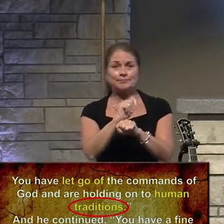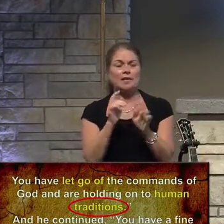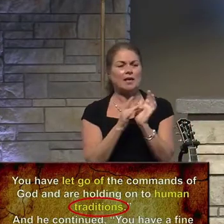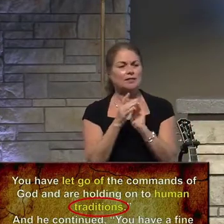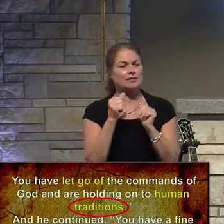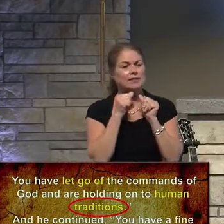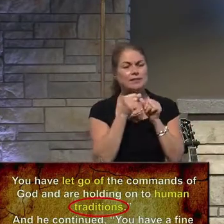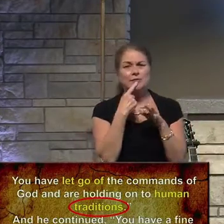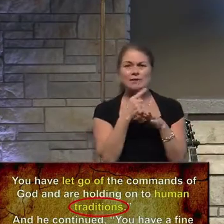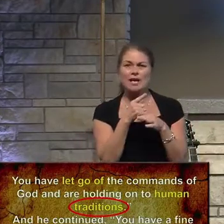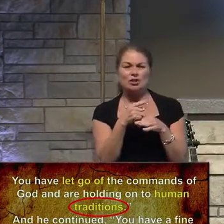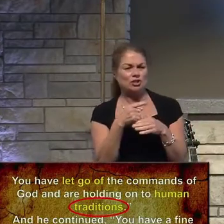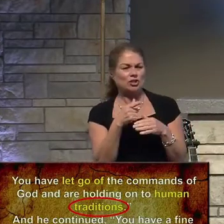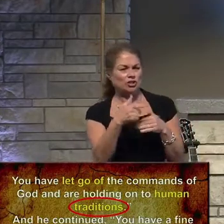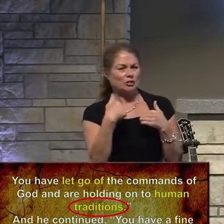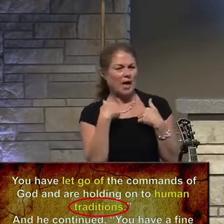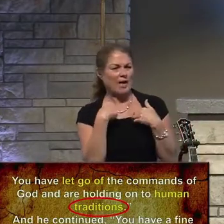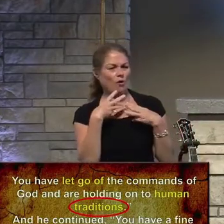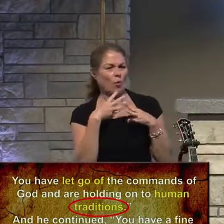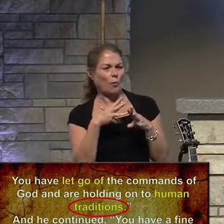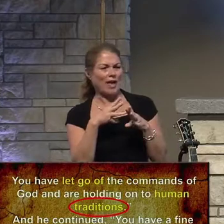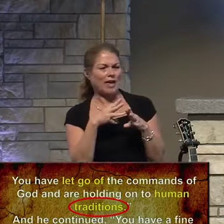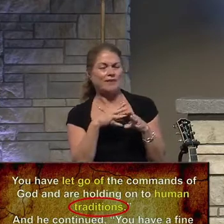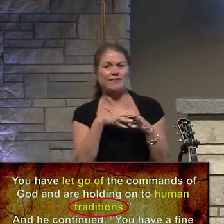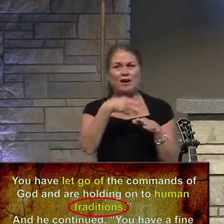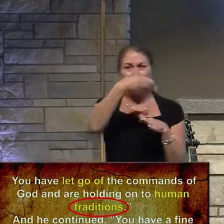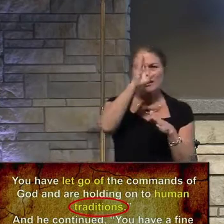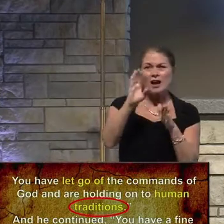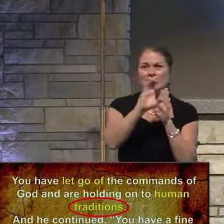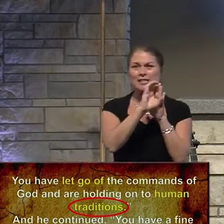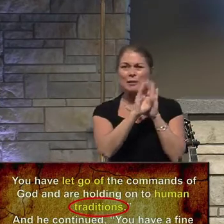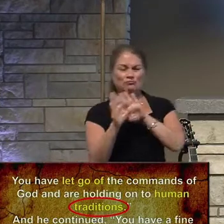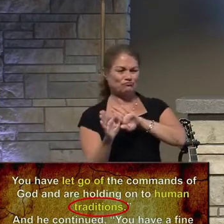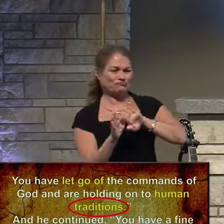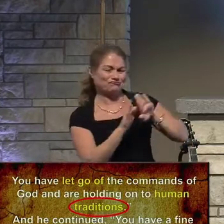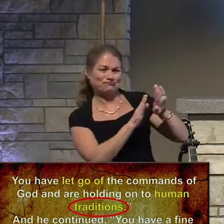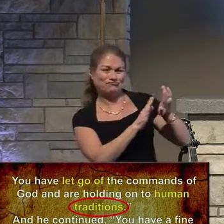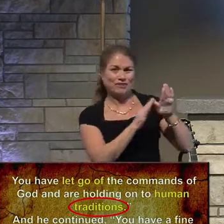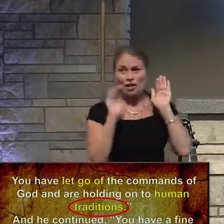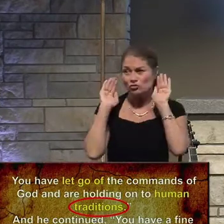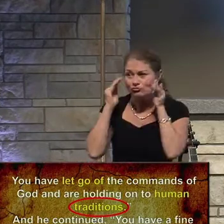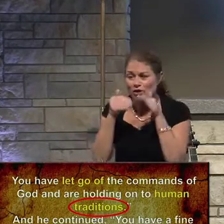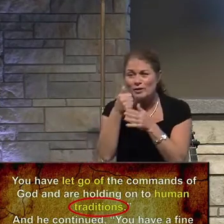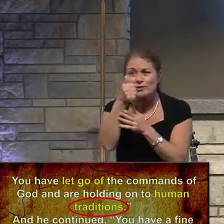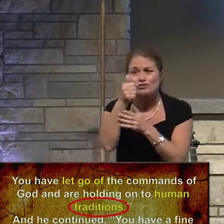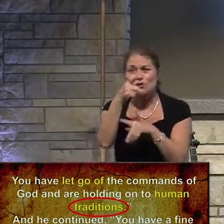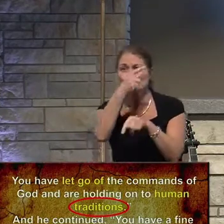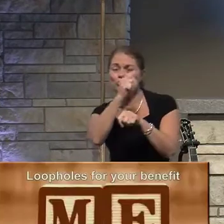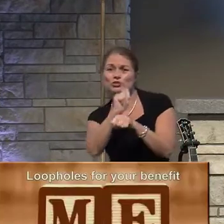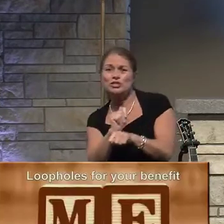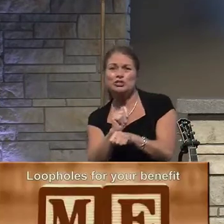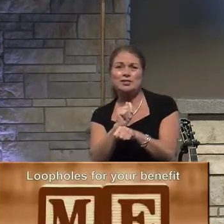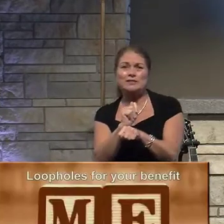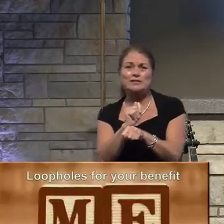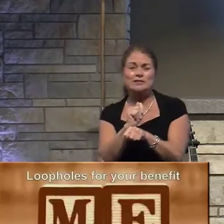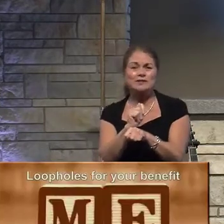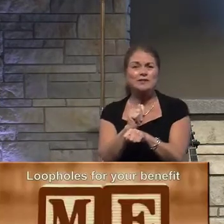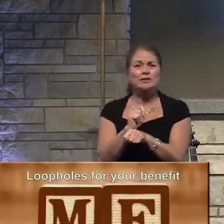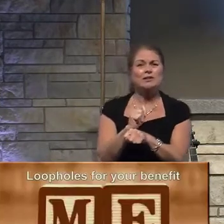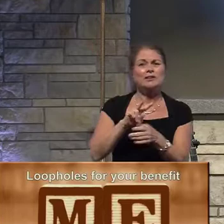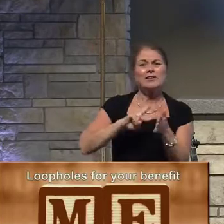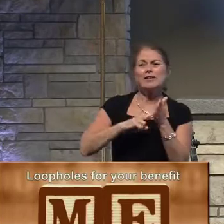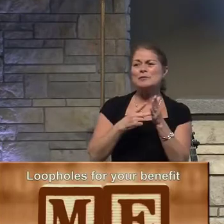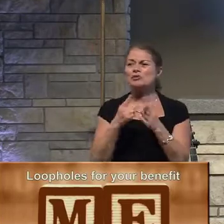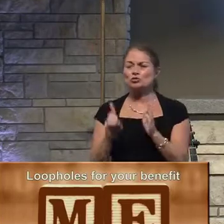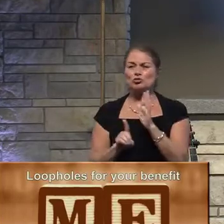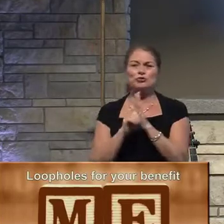you have a fine way of setting aside the commands of God in order to observe your own traditions. In other words, you developed all